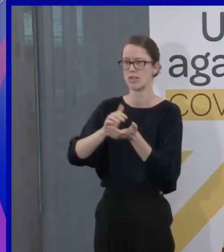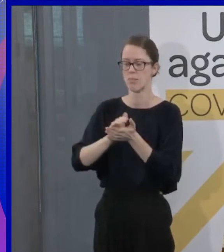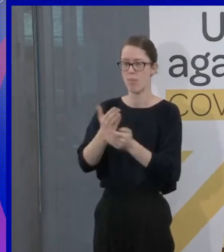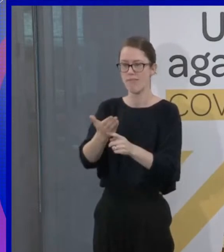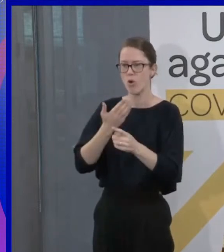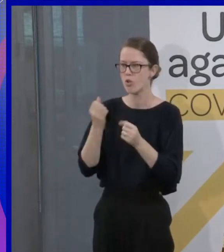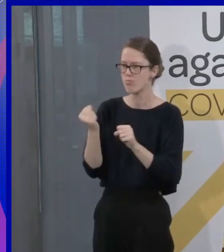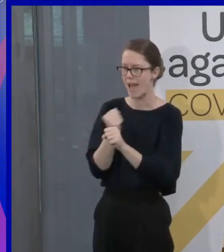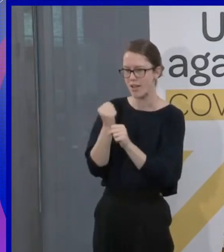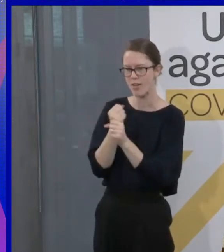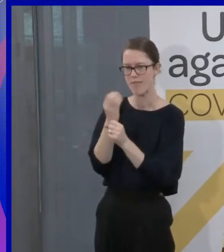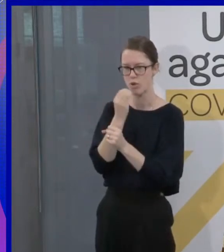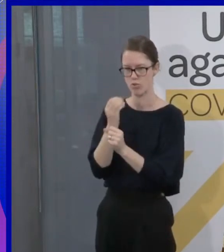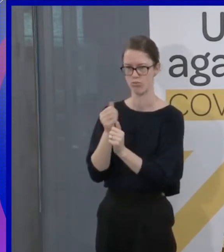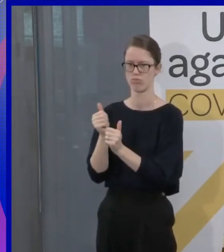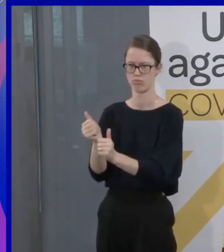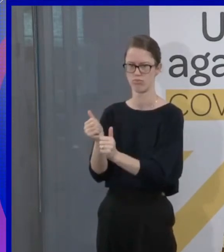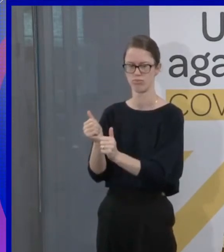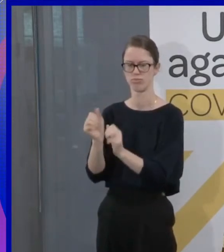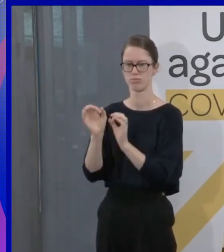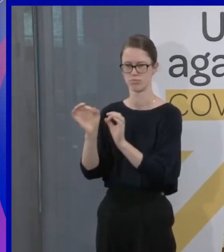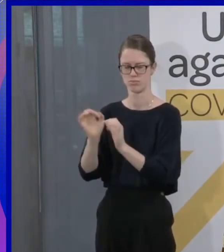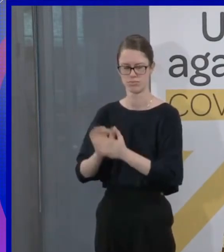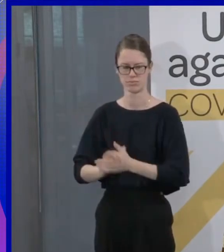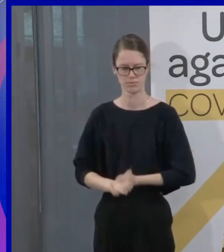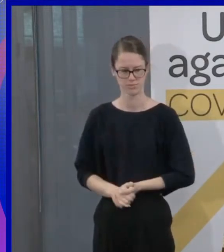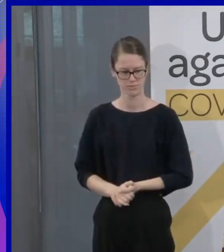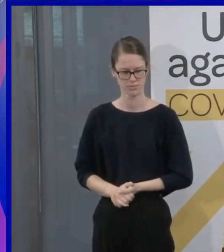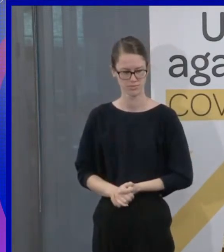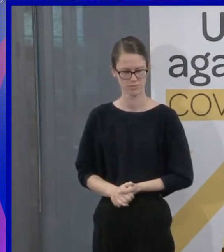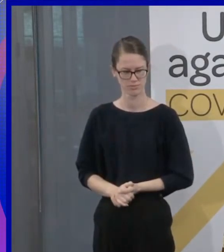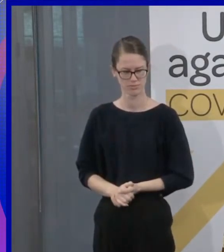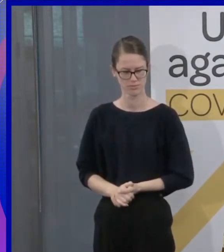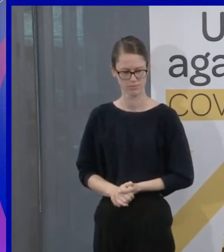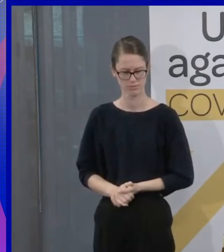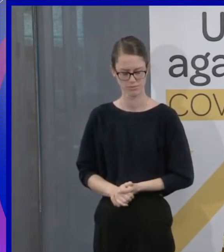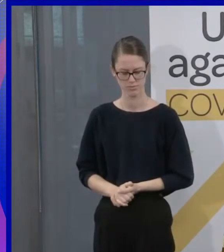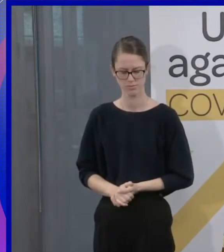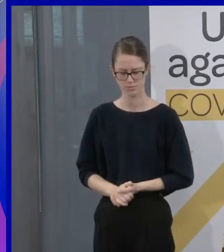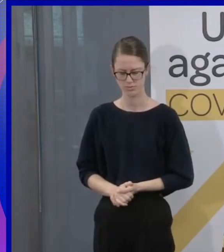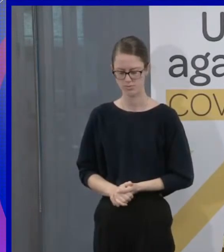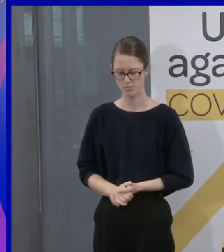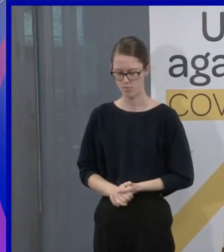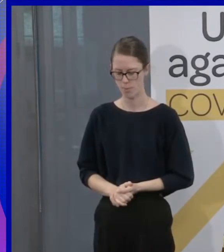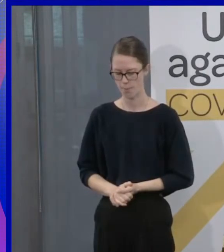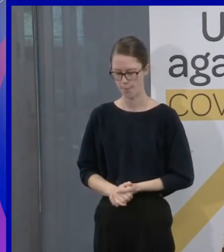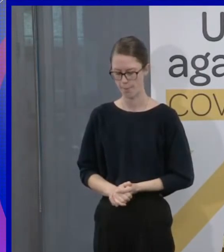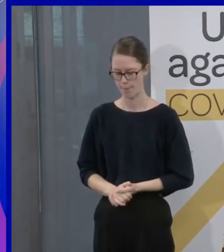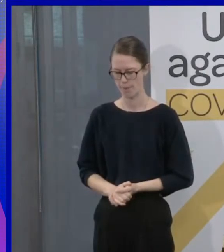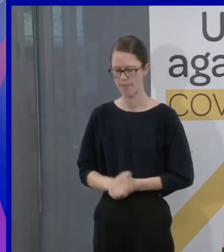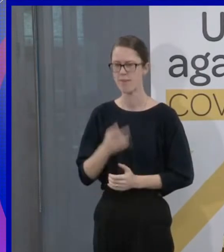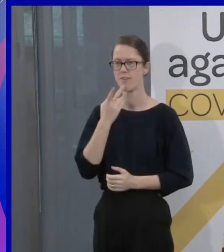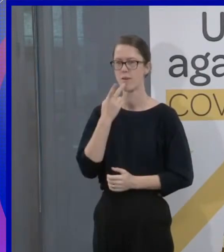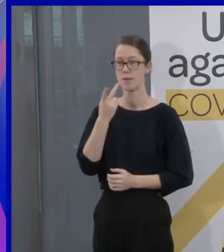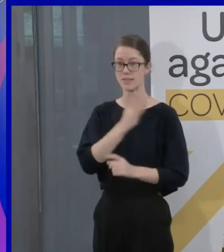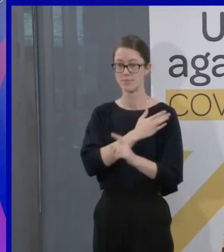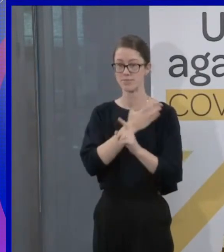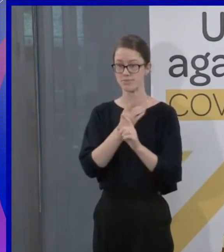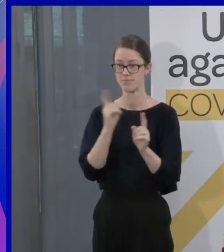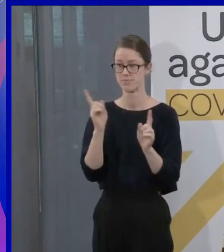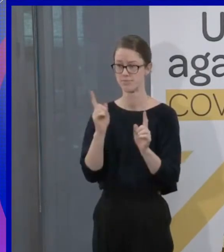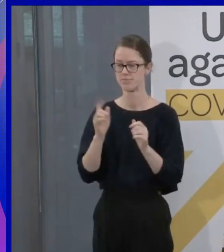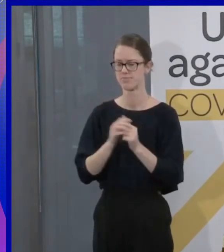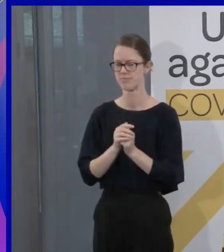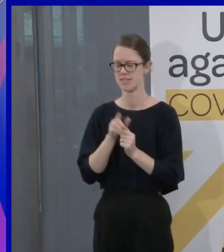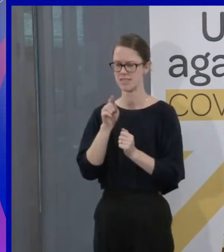food is of course ideal and recommended. So finally, just to reiterate the point I've been making, this